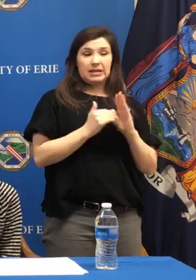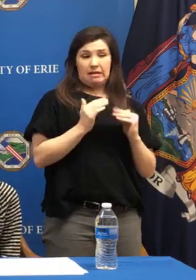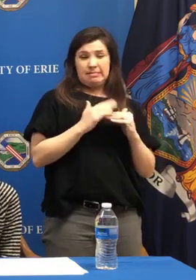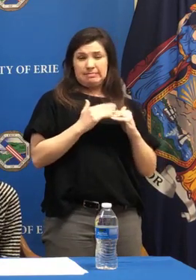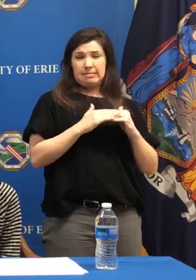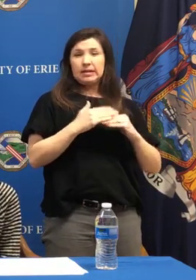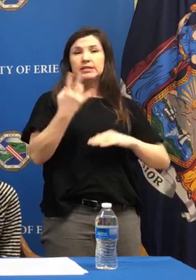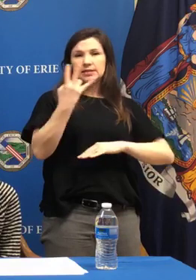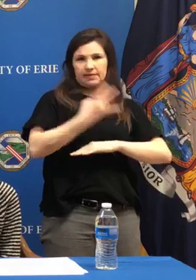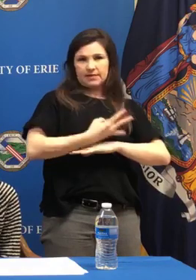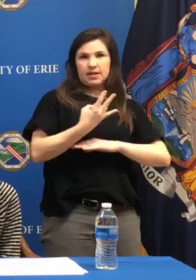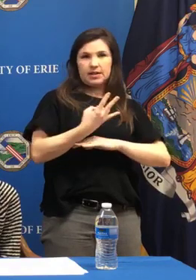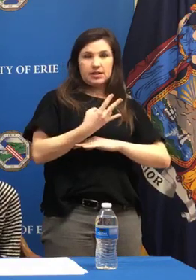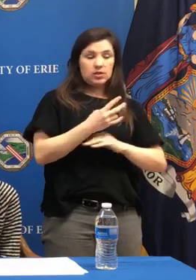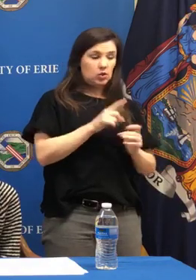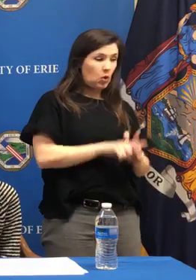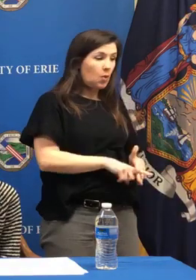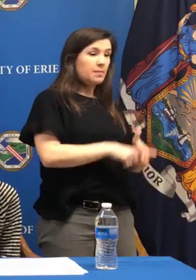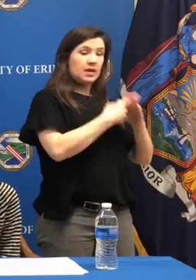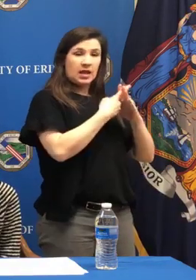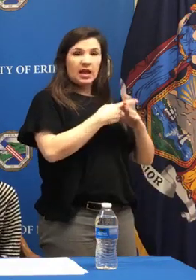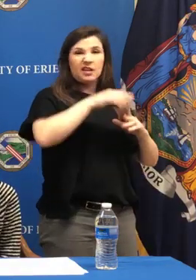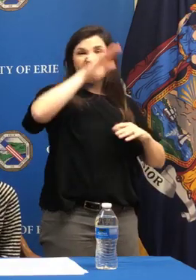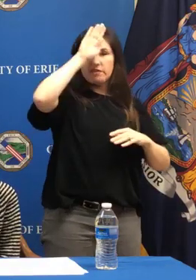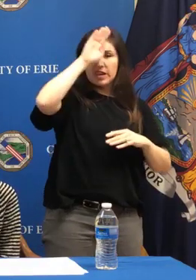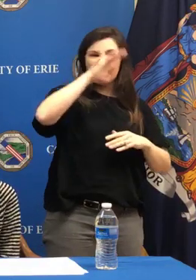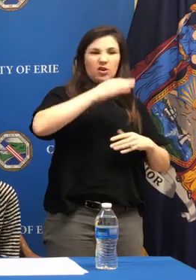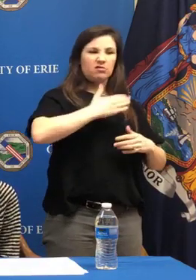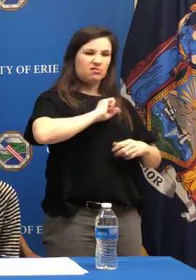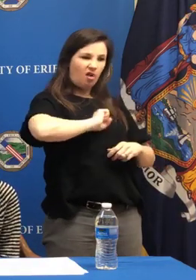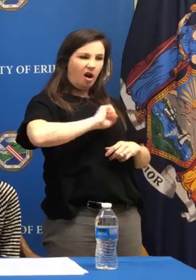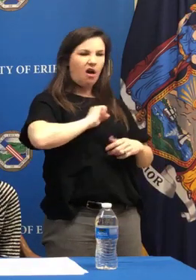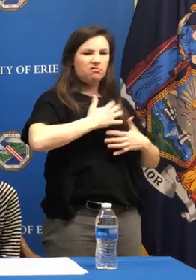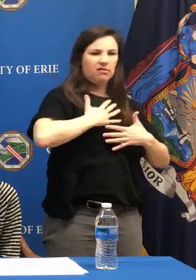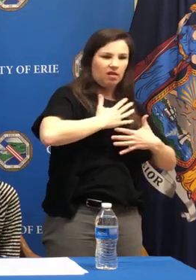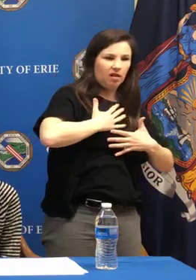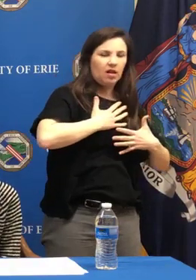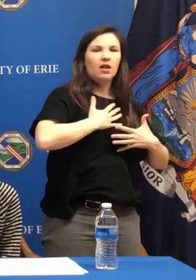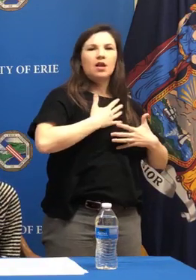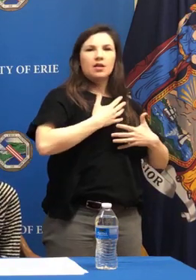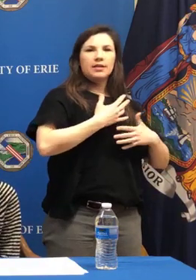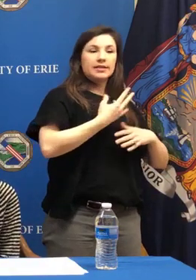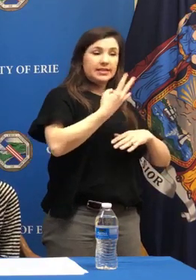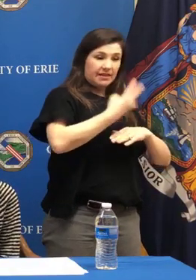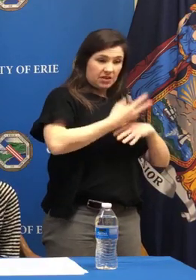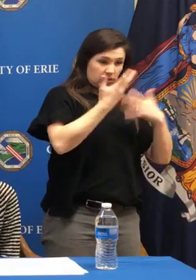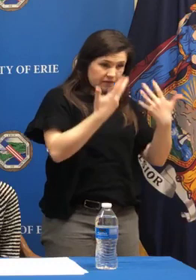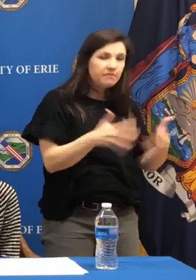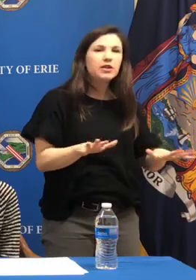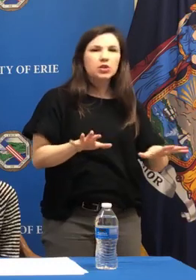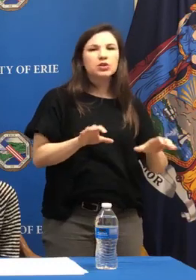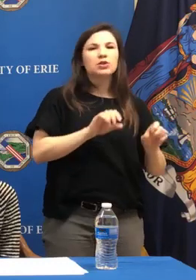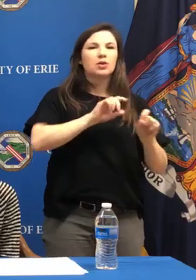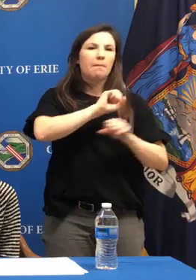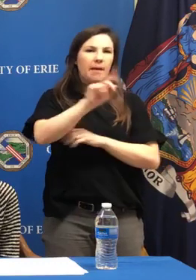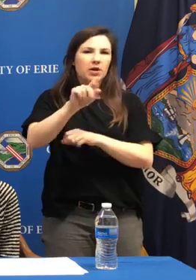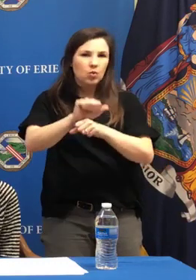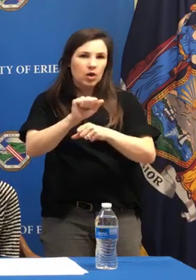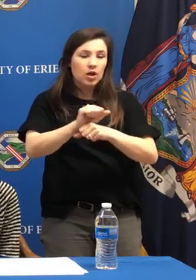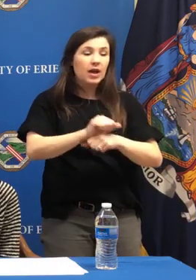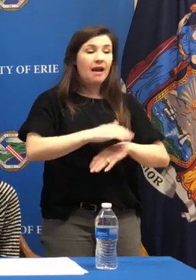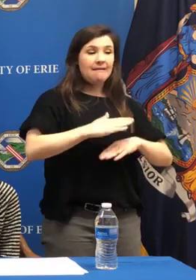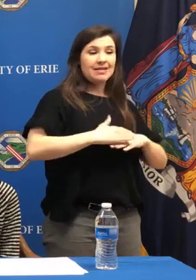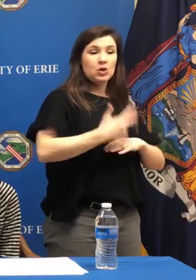least 7 days since the onset of symptoms, and we want to make sure it's been at least 3 days since the person